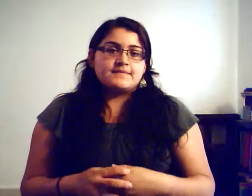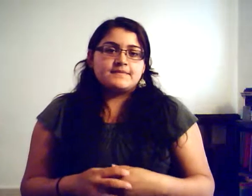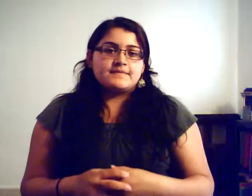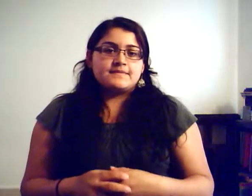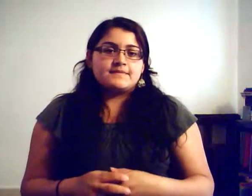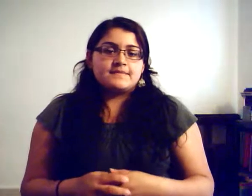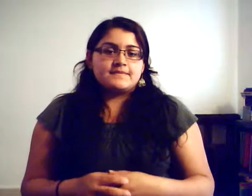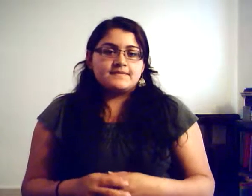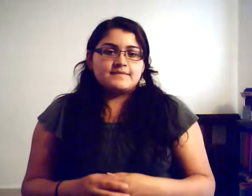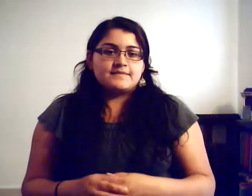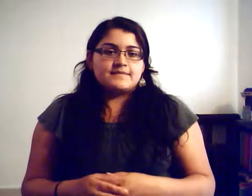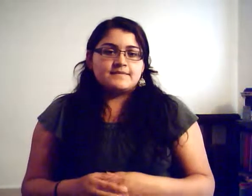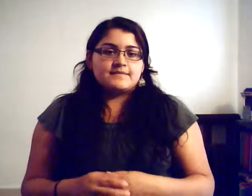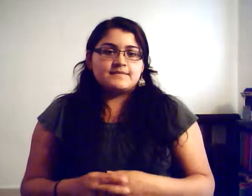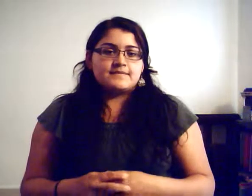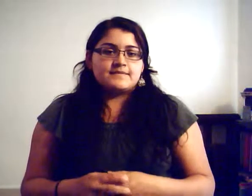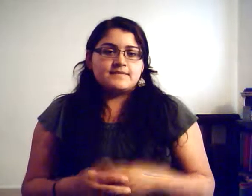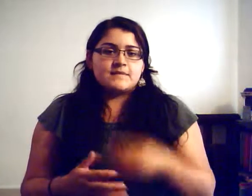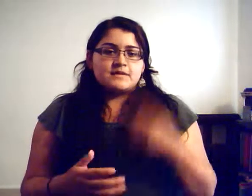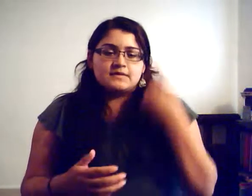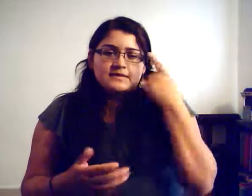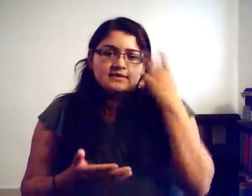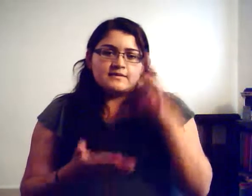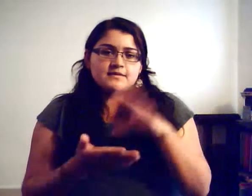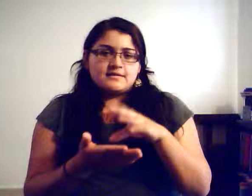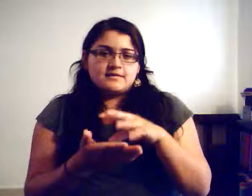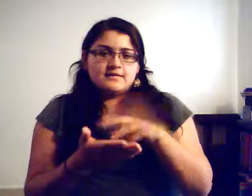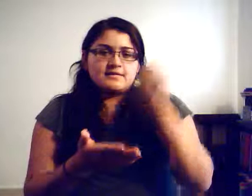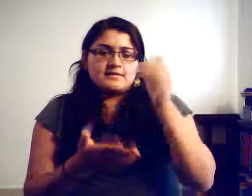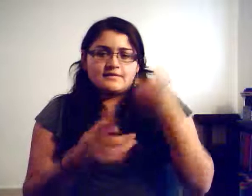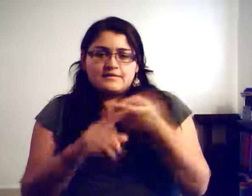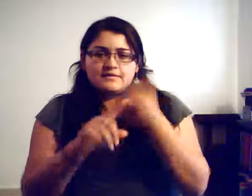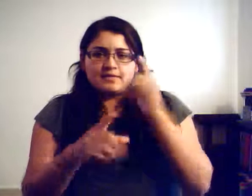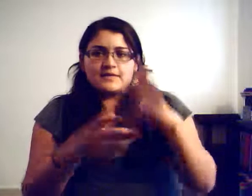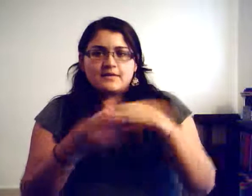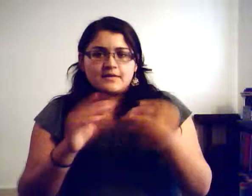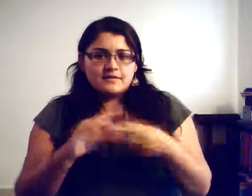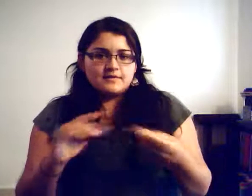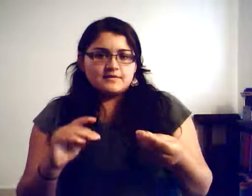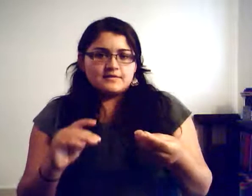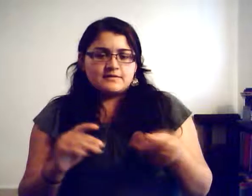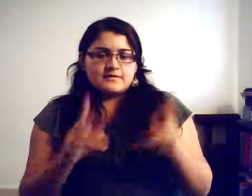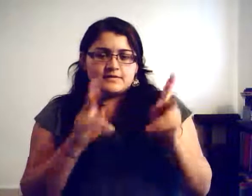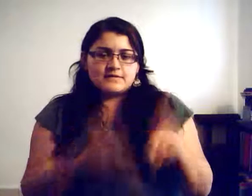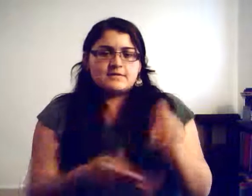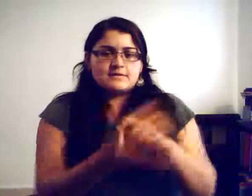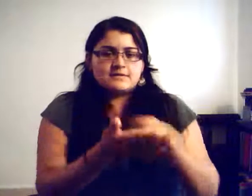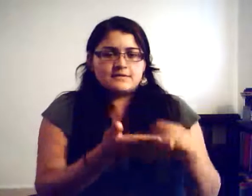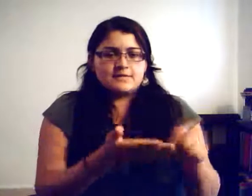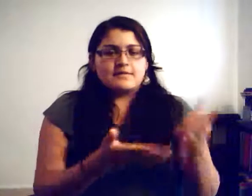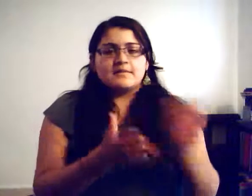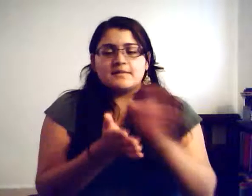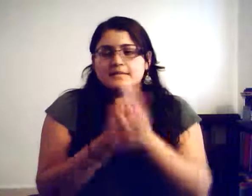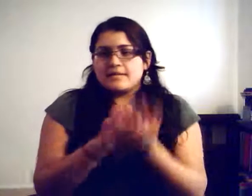So even, just thinking about using that with freshman students on a skills level, you really get some kind of interesting